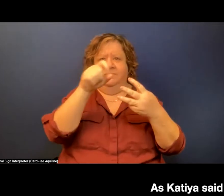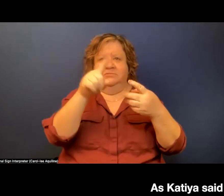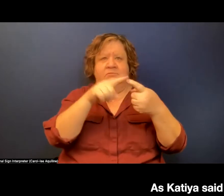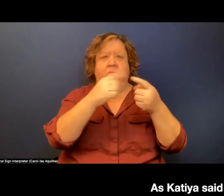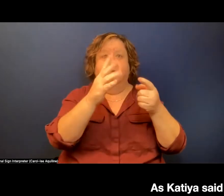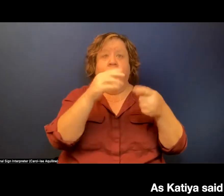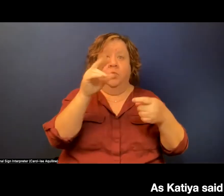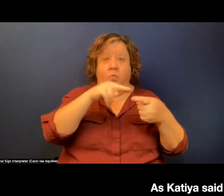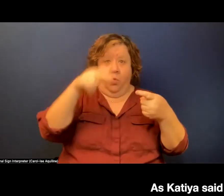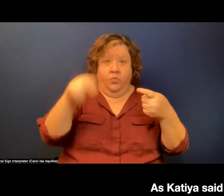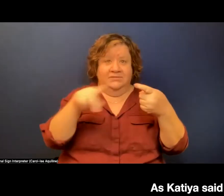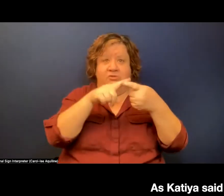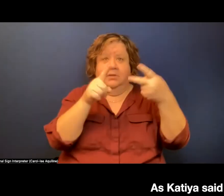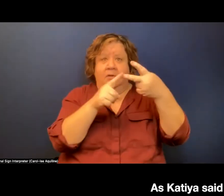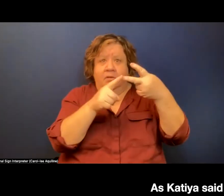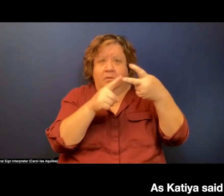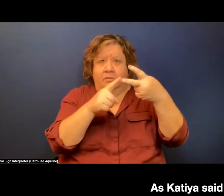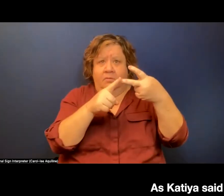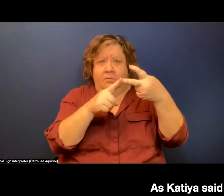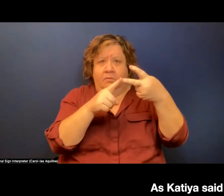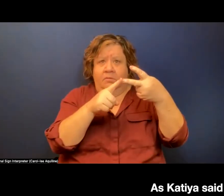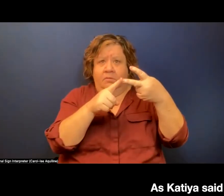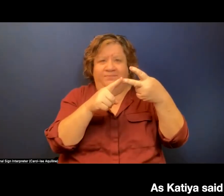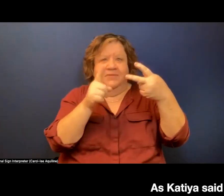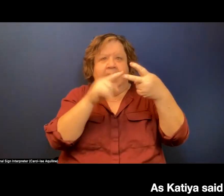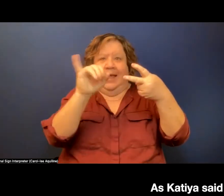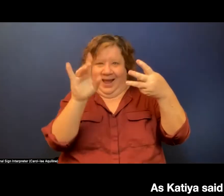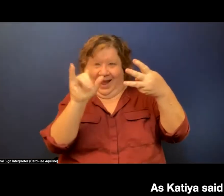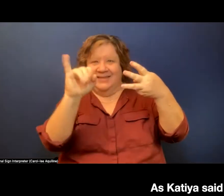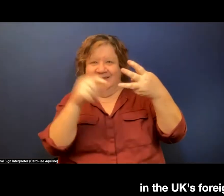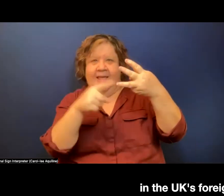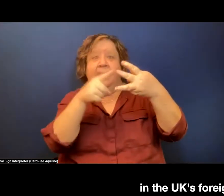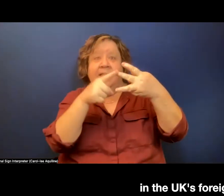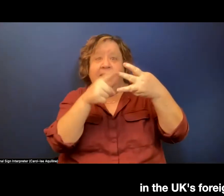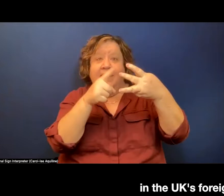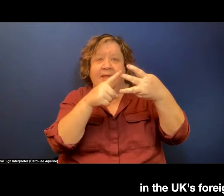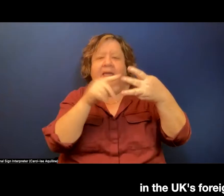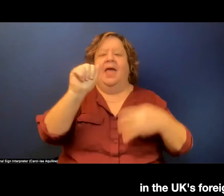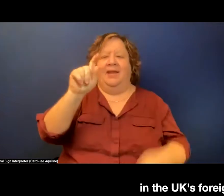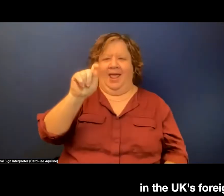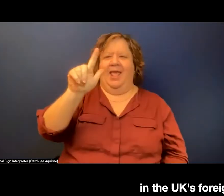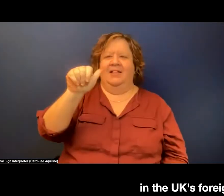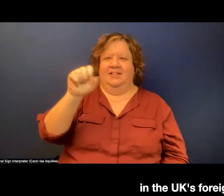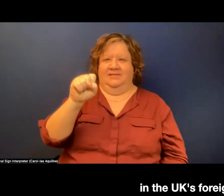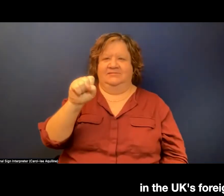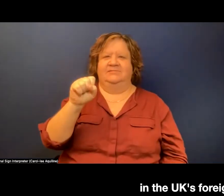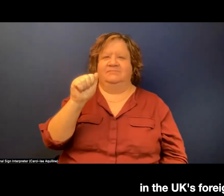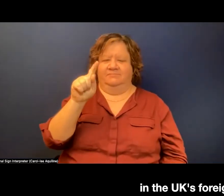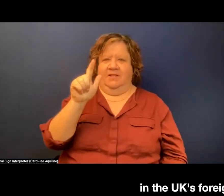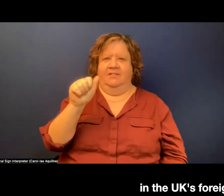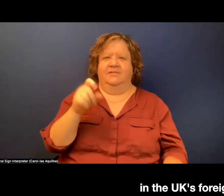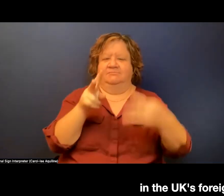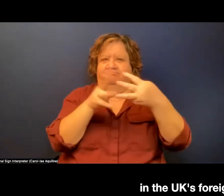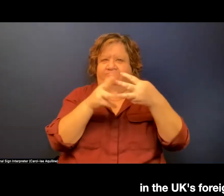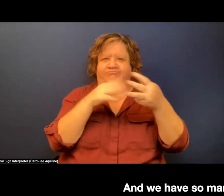globe. As Katia said, I'm Penny Innes, head of the Disability Inclusion team in the UK's Foreign Commonwealth